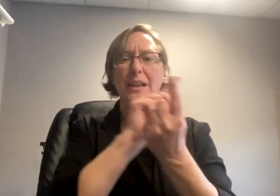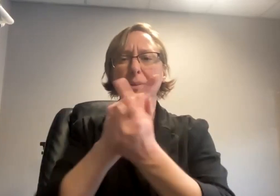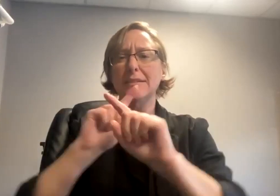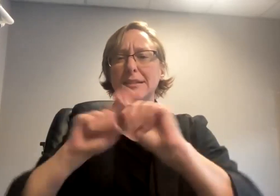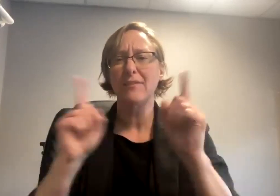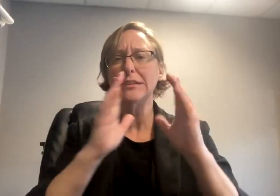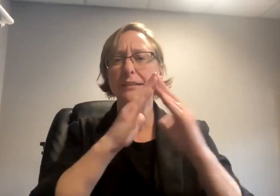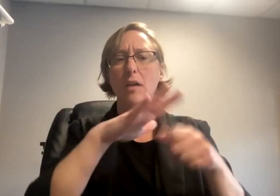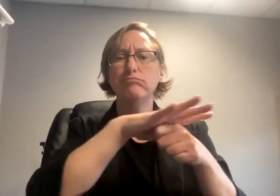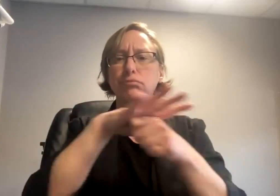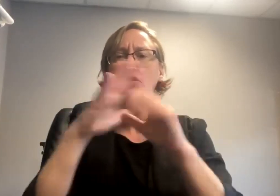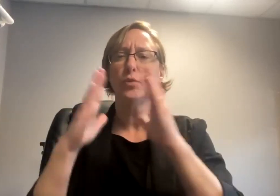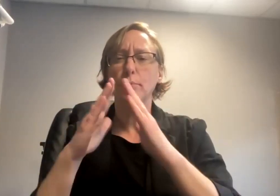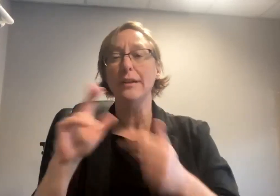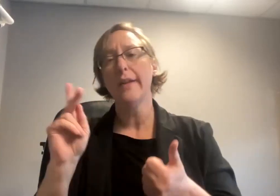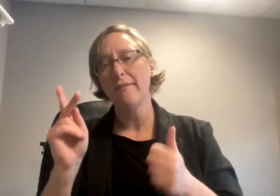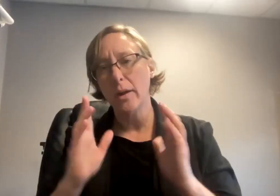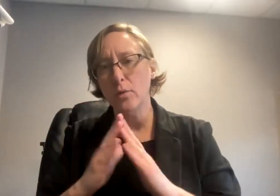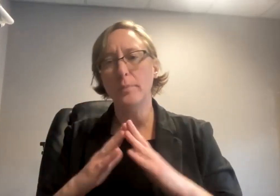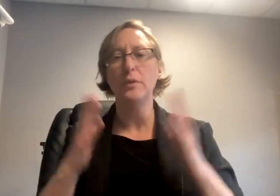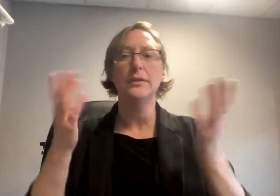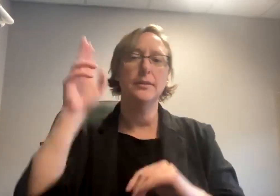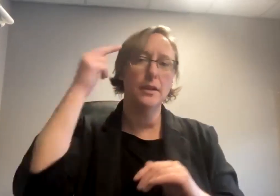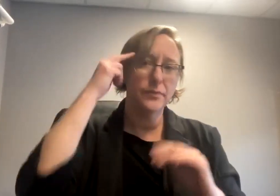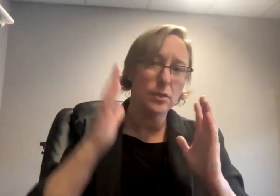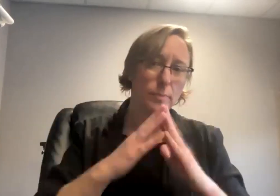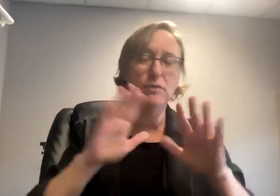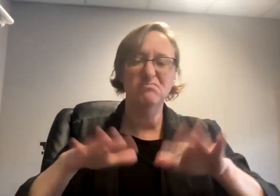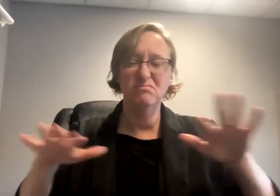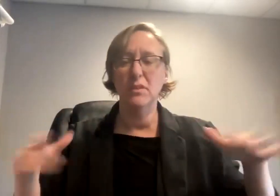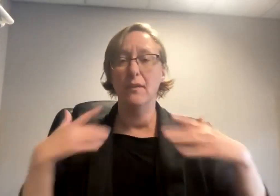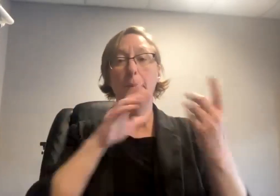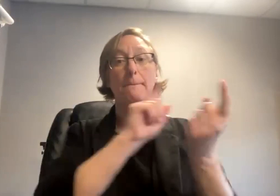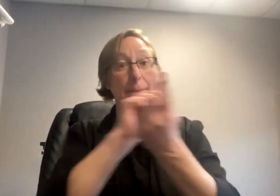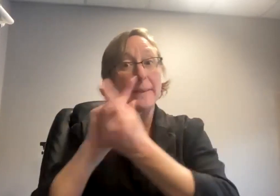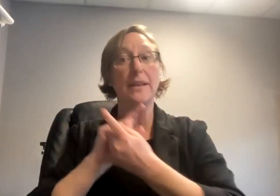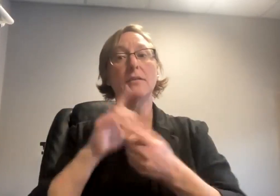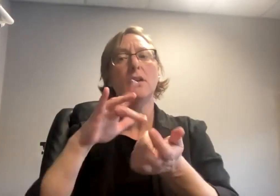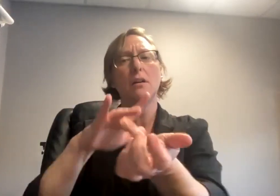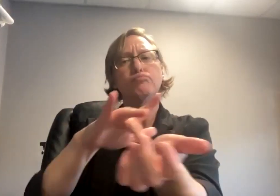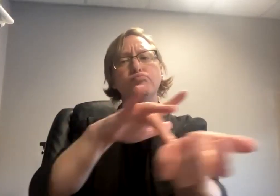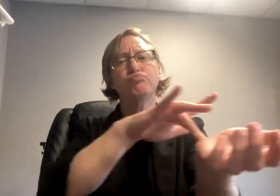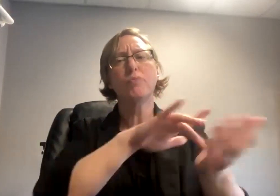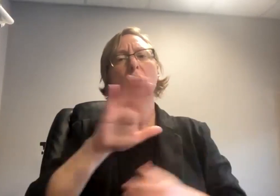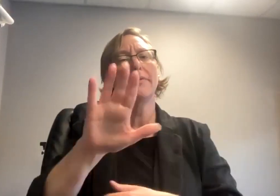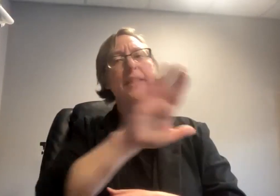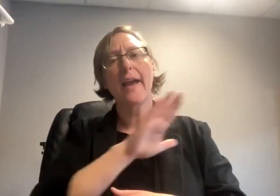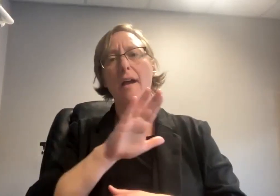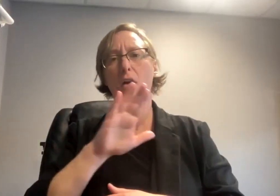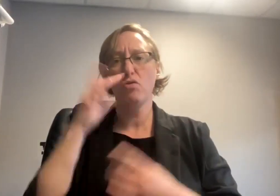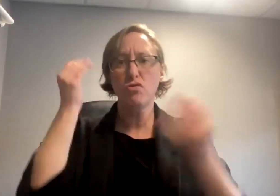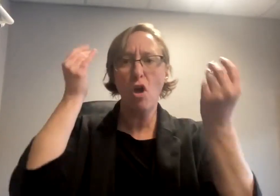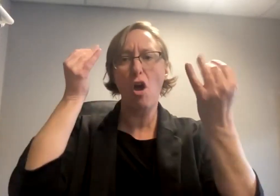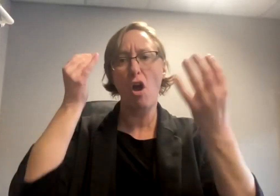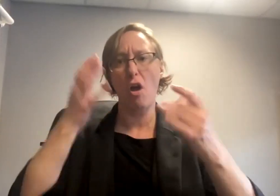meeting, what we've been doing thus far, is meeting in different communities, Knoxville, Nashville, etc. We've been